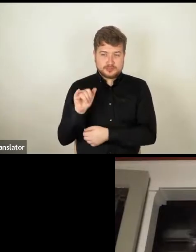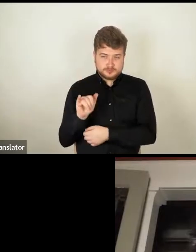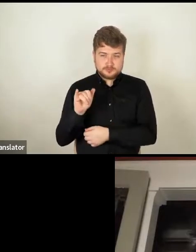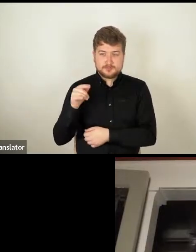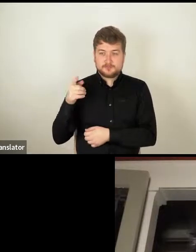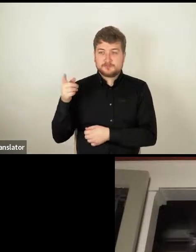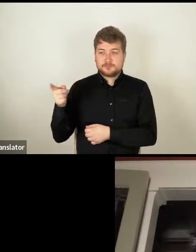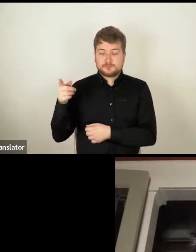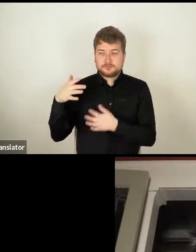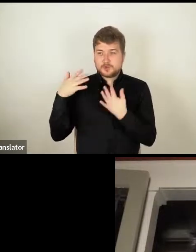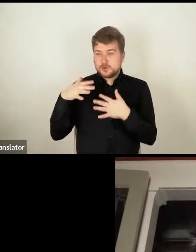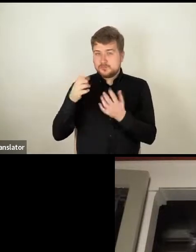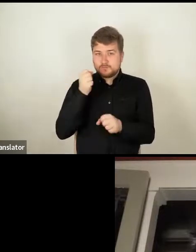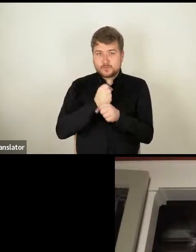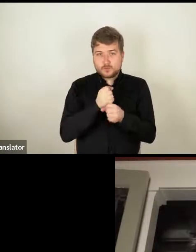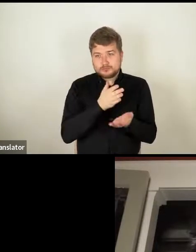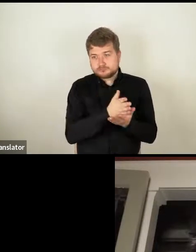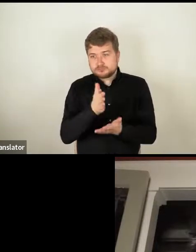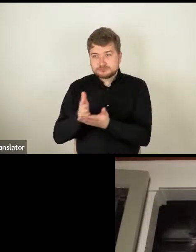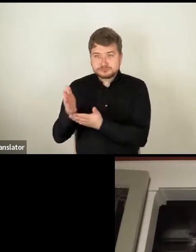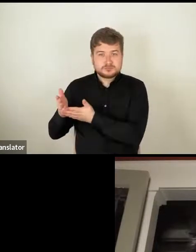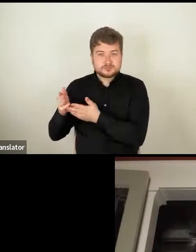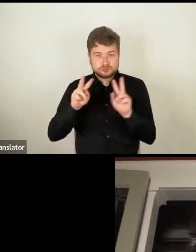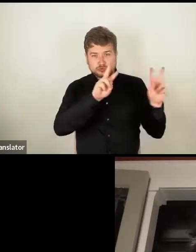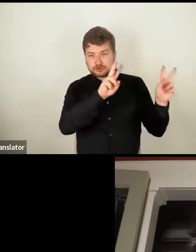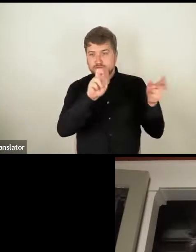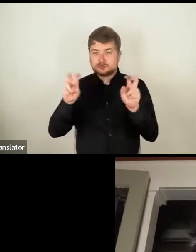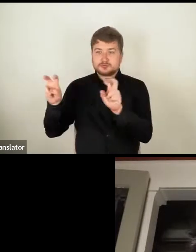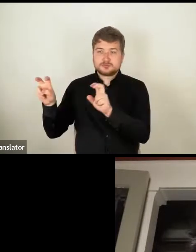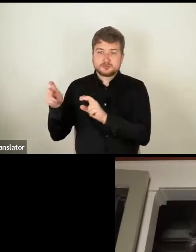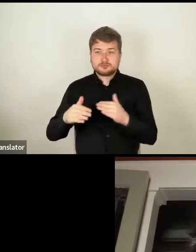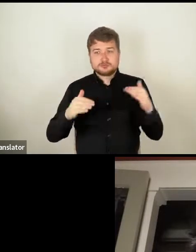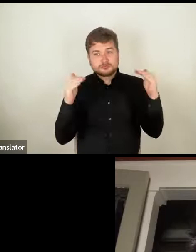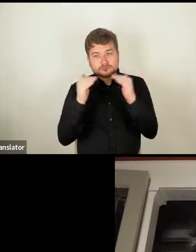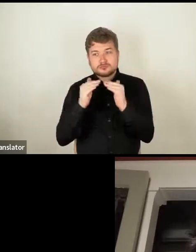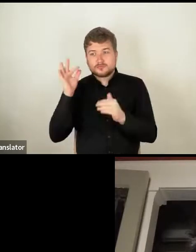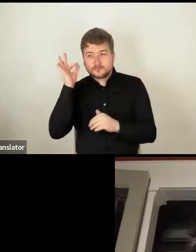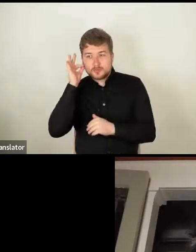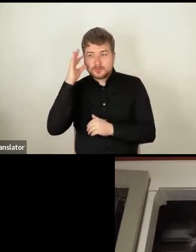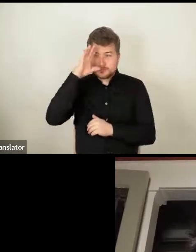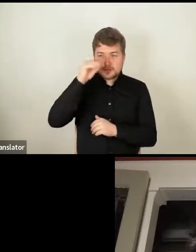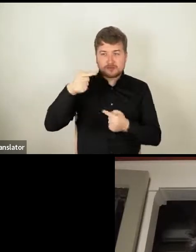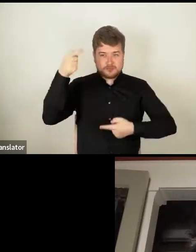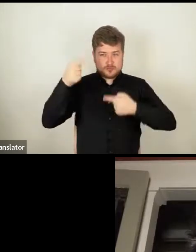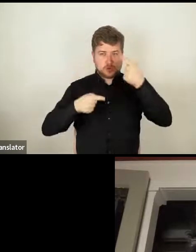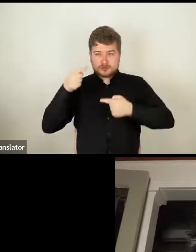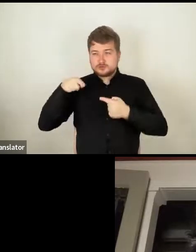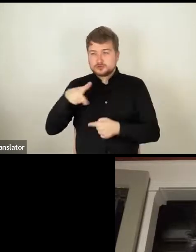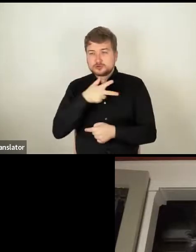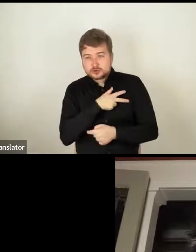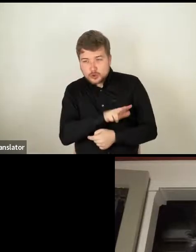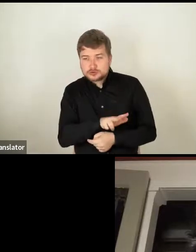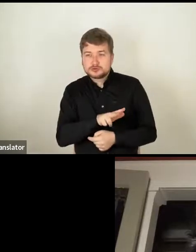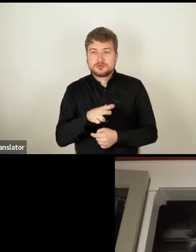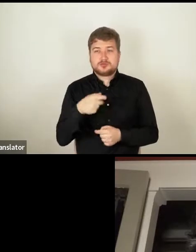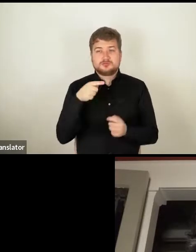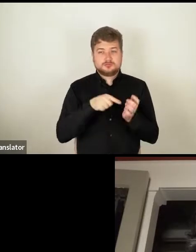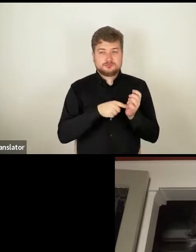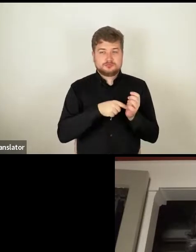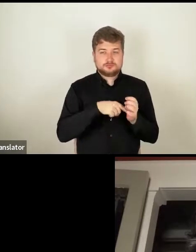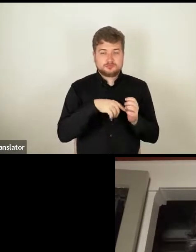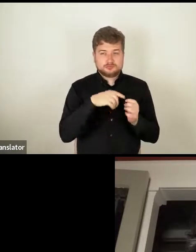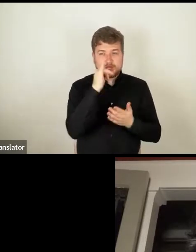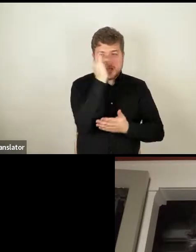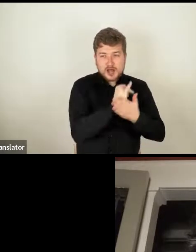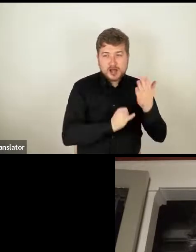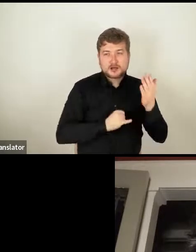fields focusing on women's equality, social policy, arts and culture, the rights of LGBT community,